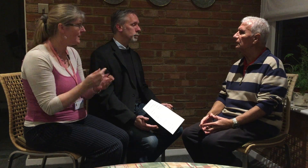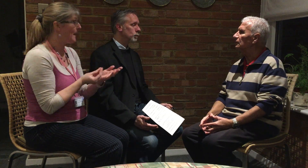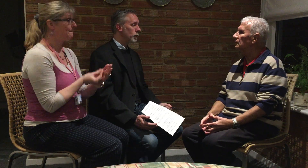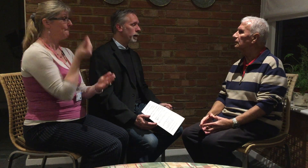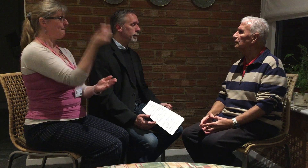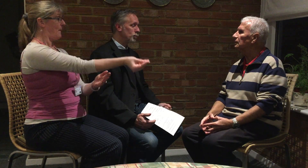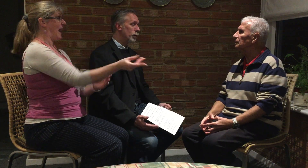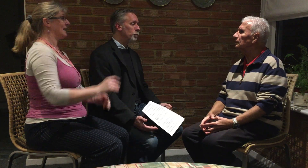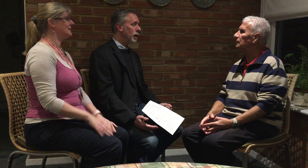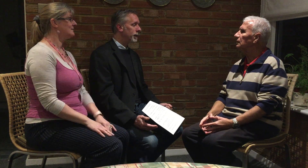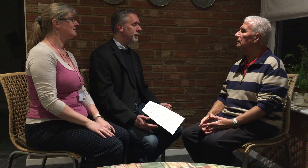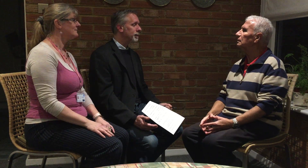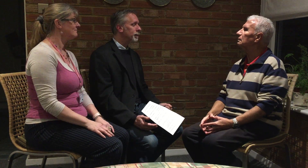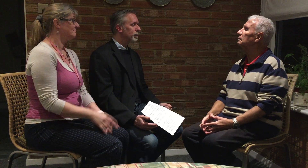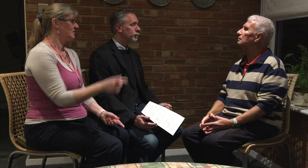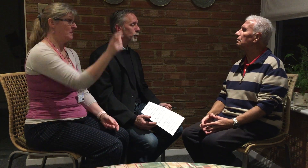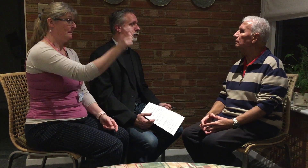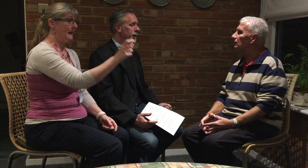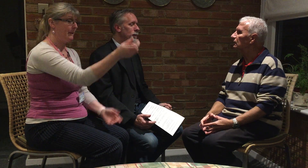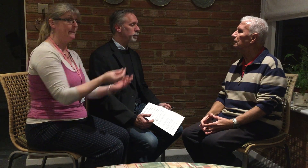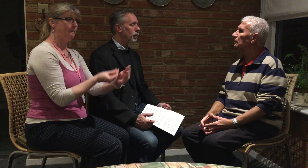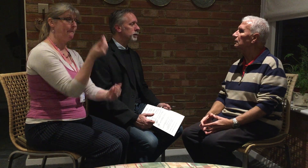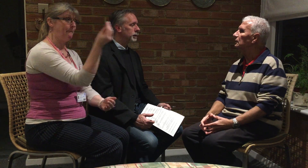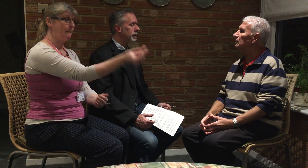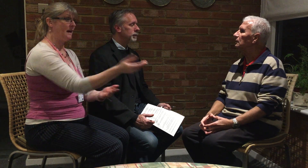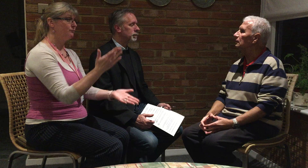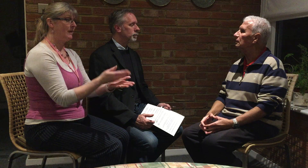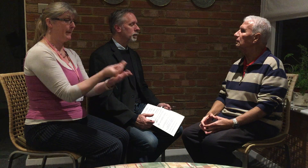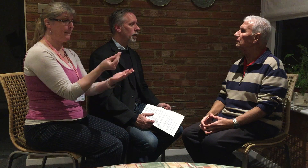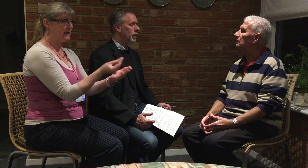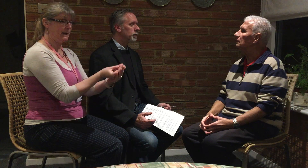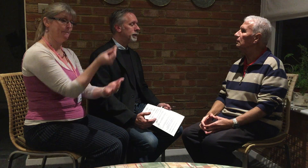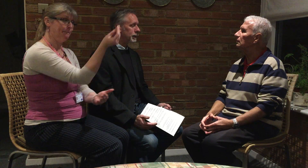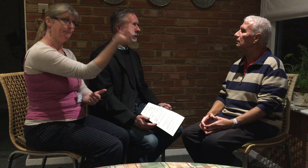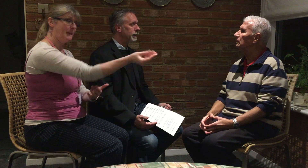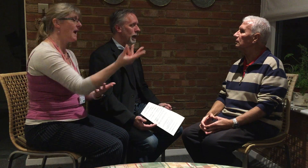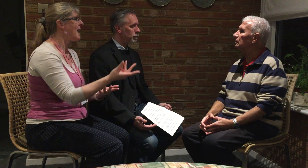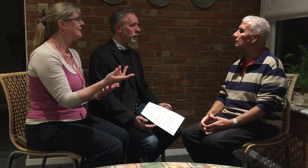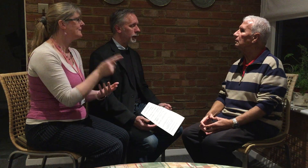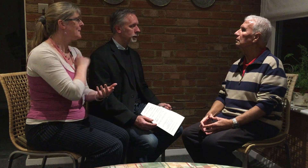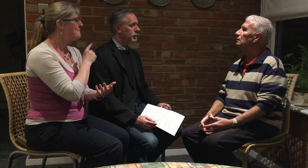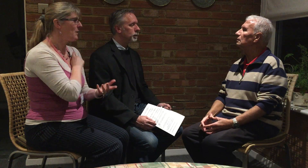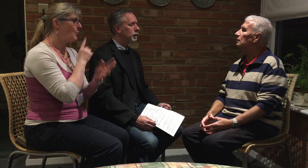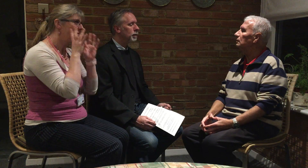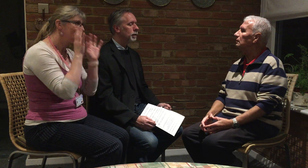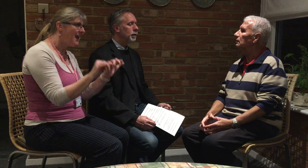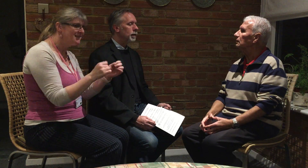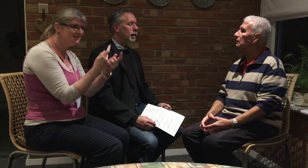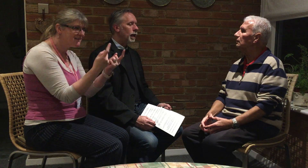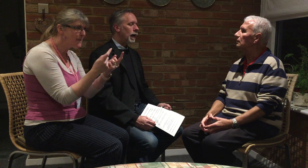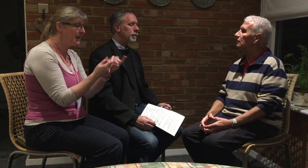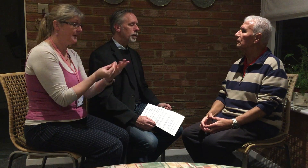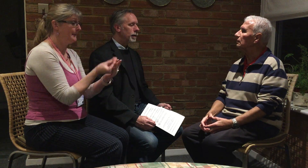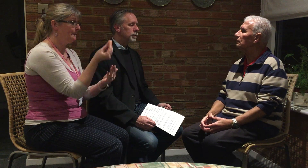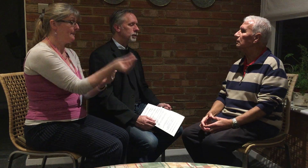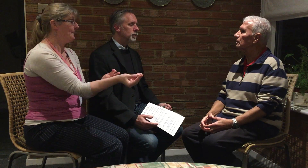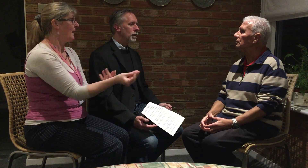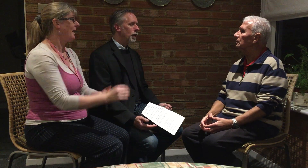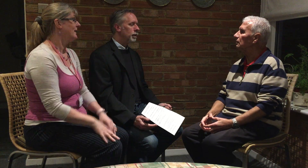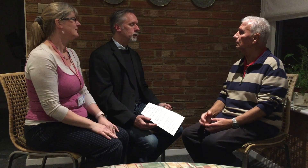We pay them real money for taking part in this testing campaign. And that has